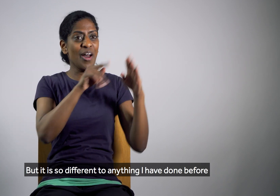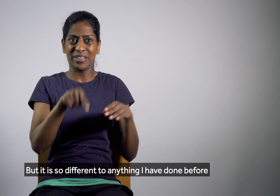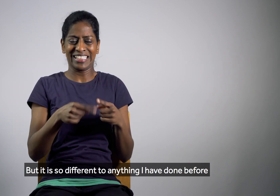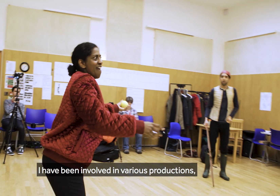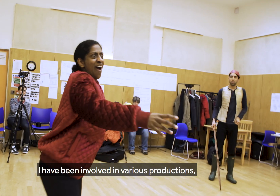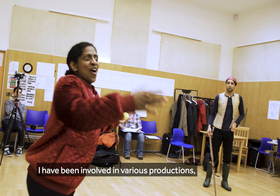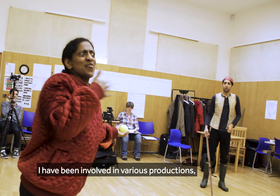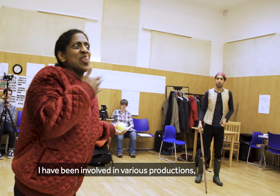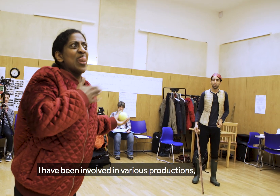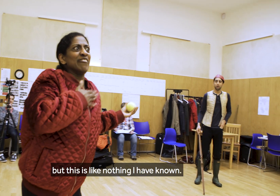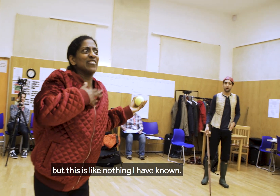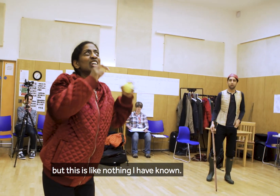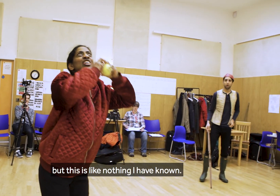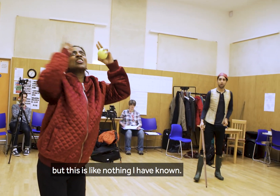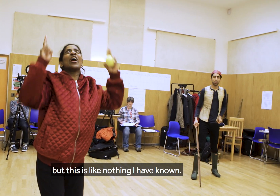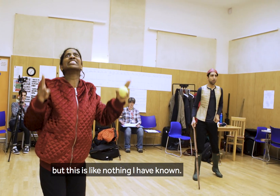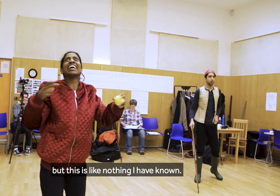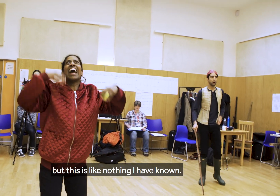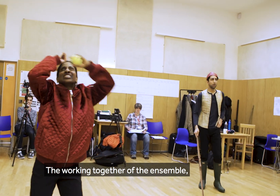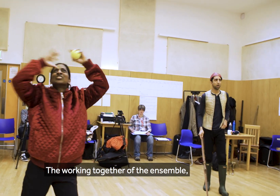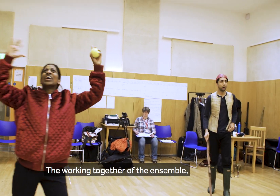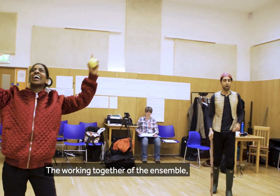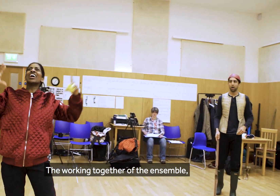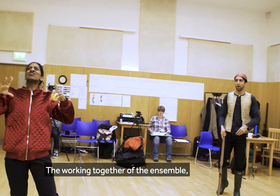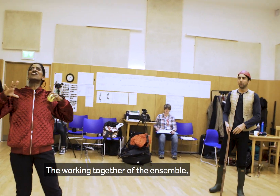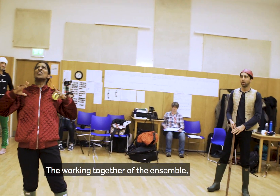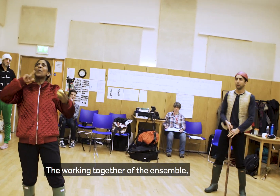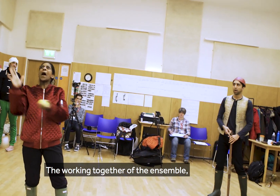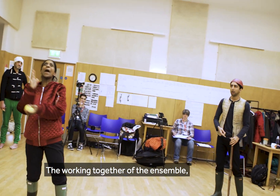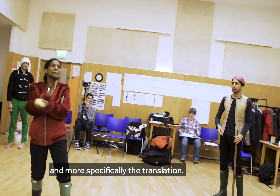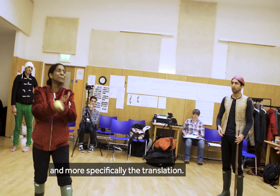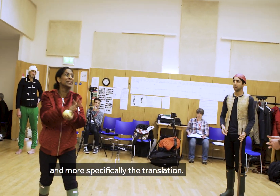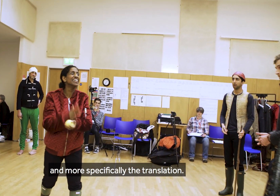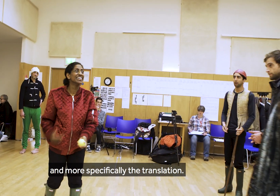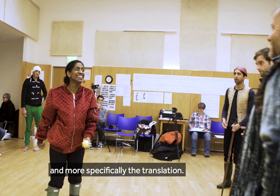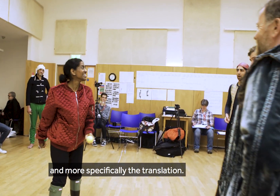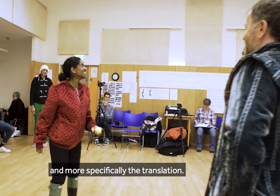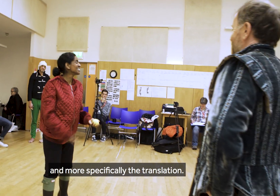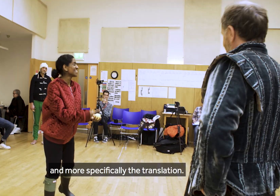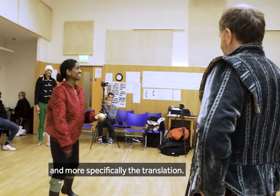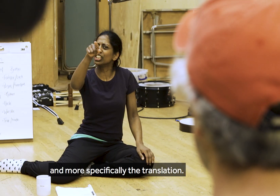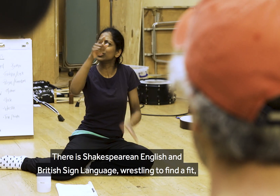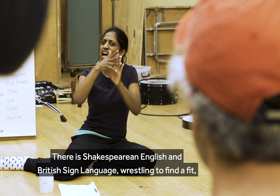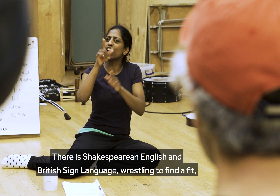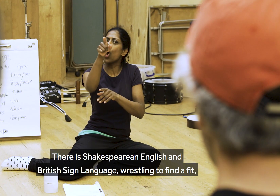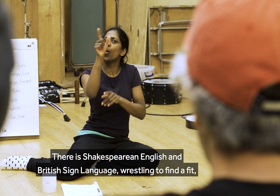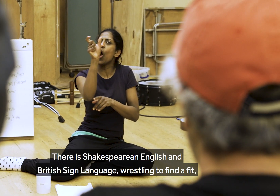I've been involved in various productions but this is like nothing I've known, the working together of the ensemble and more specifically the translation. There is